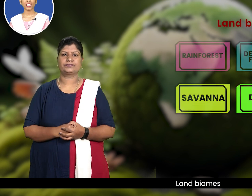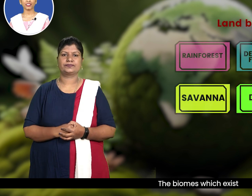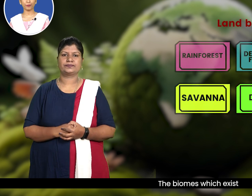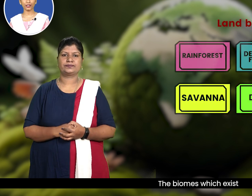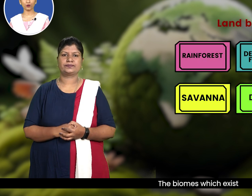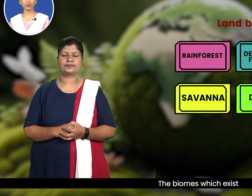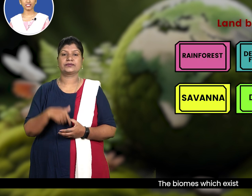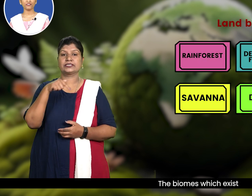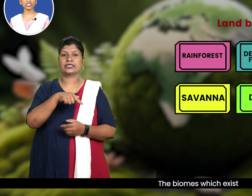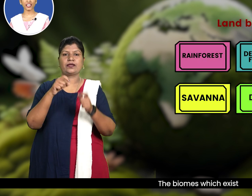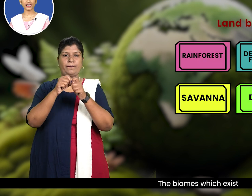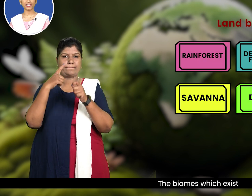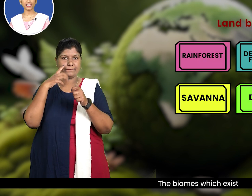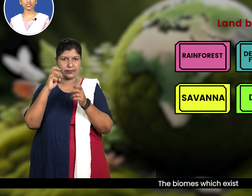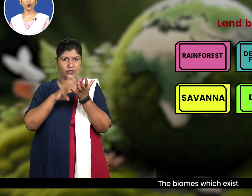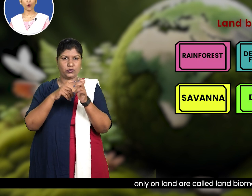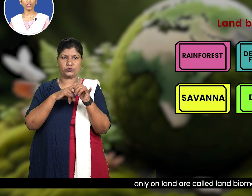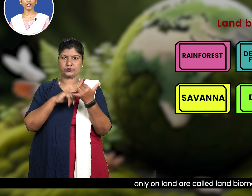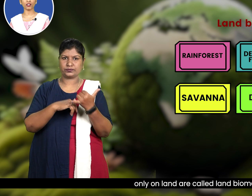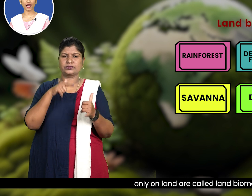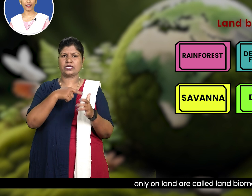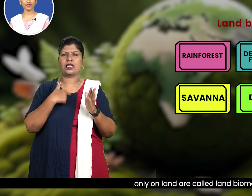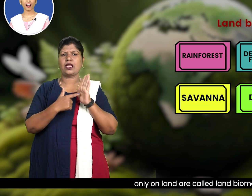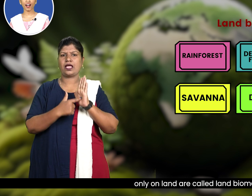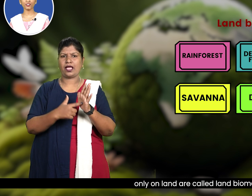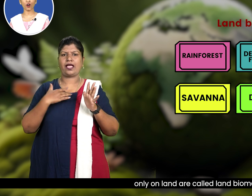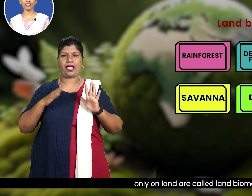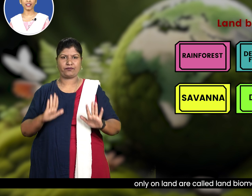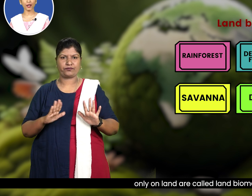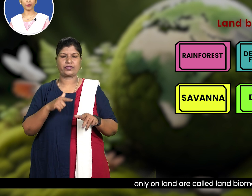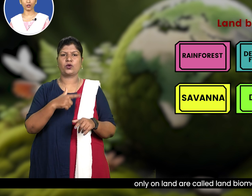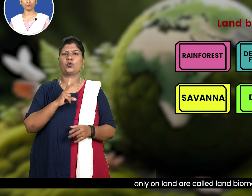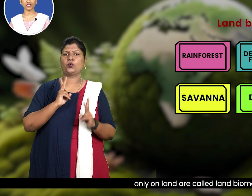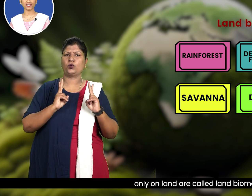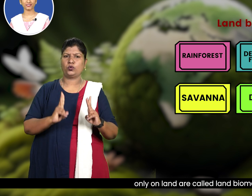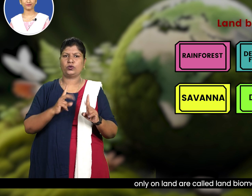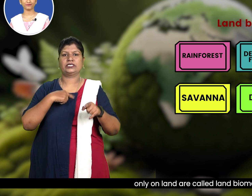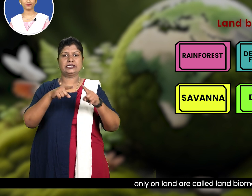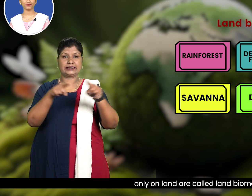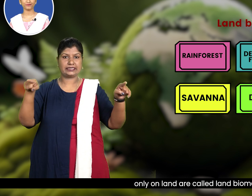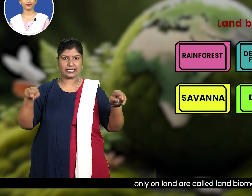The biomes which exist only on land are called land biomes.